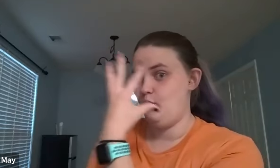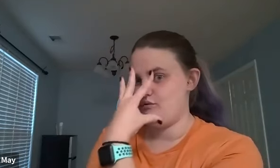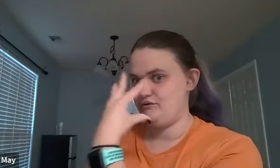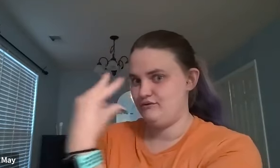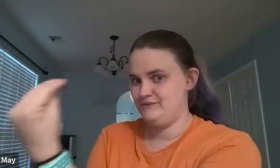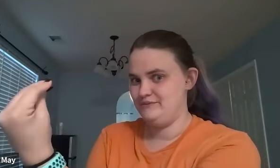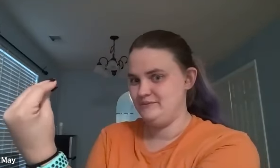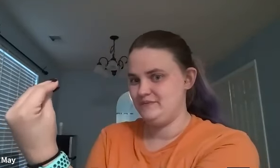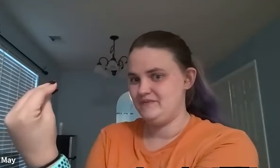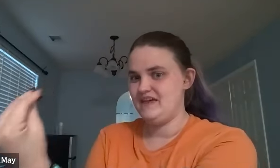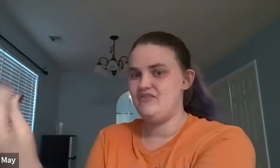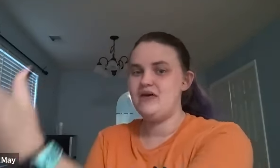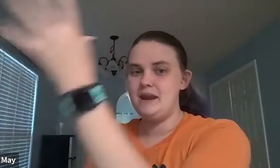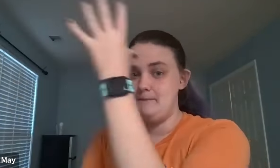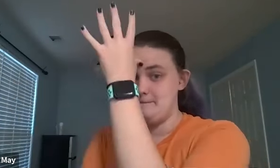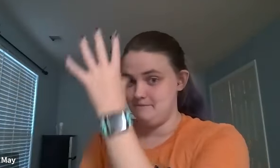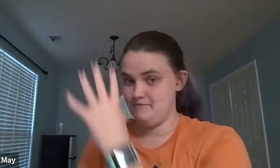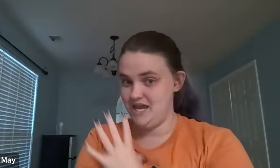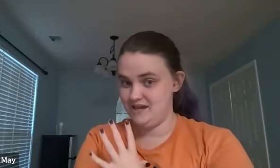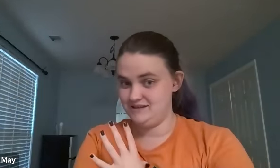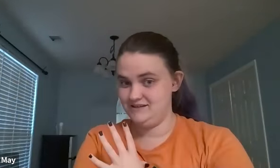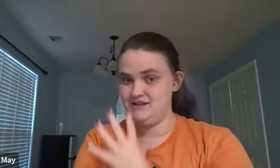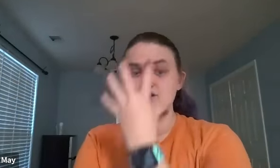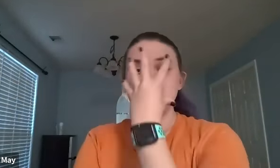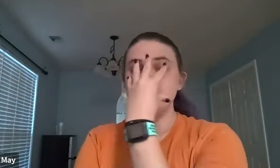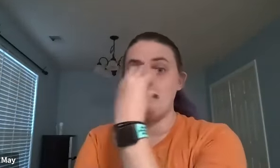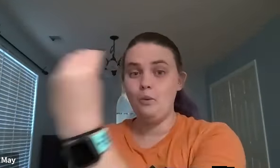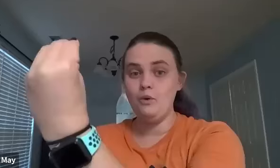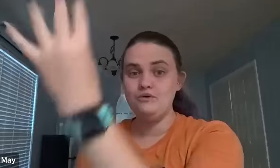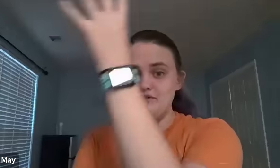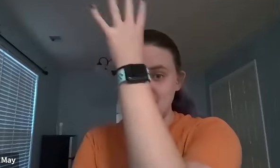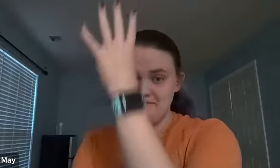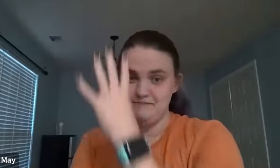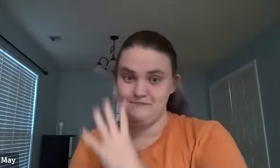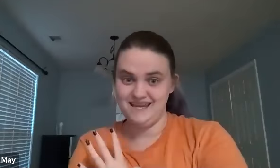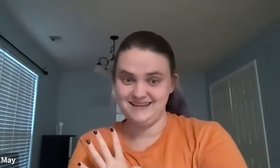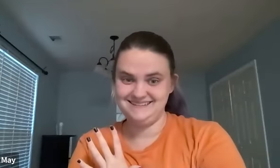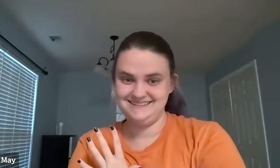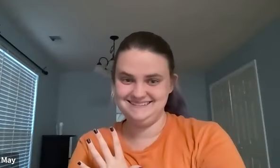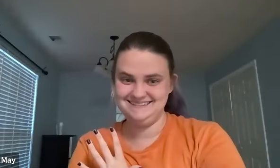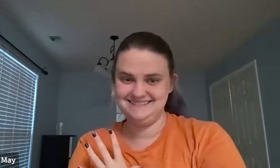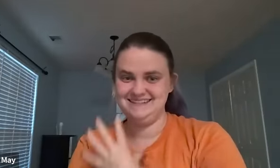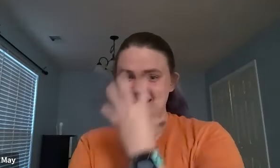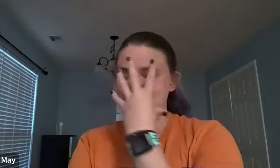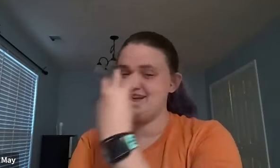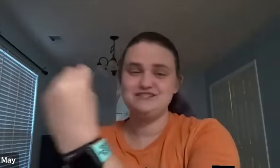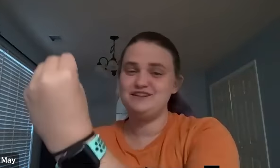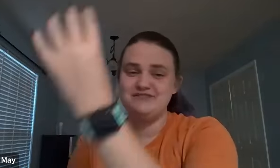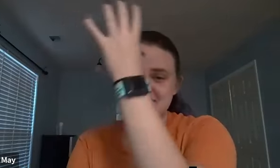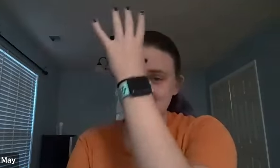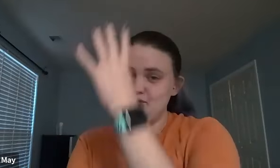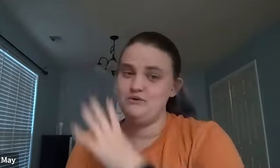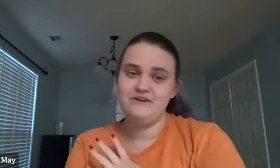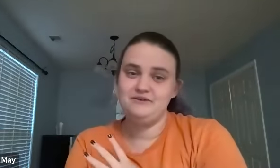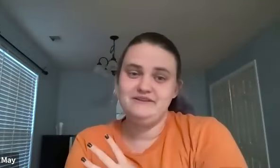wolf. And then man. So wolf man. I just love the sign for wolf. I don't even